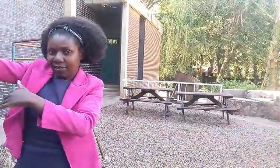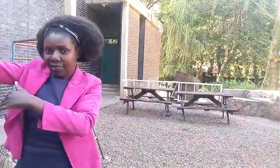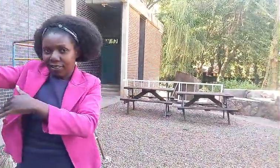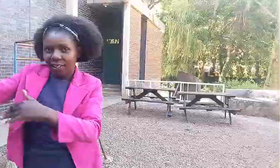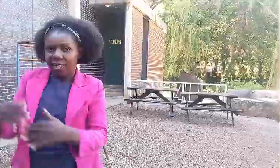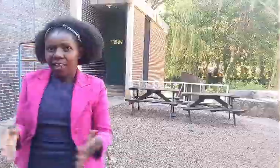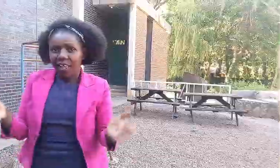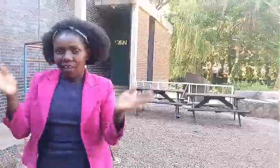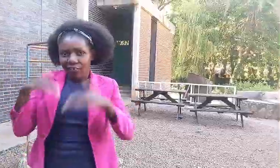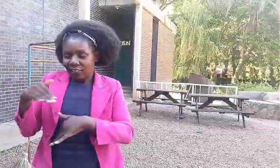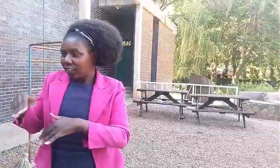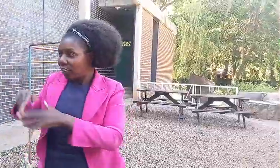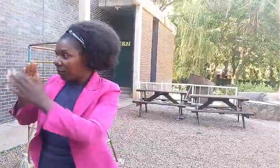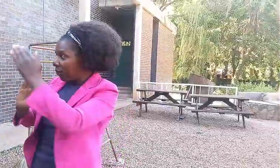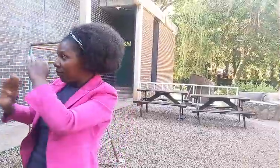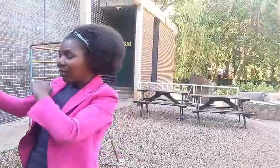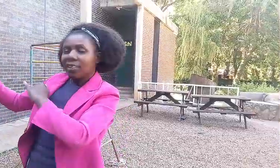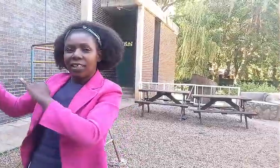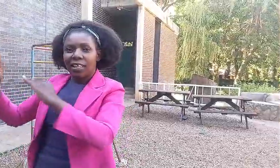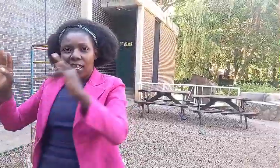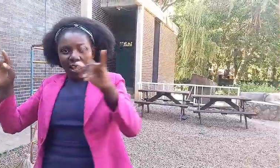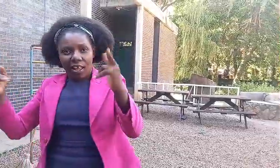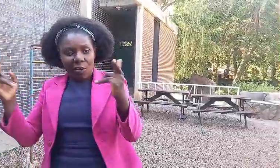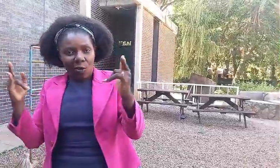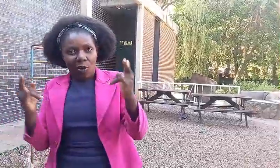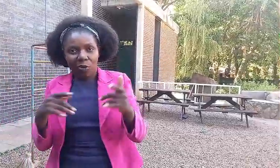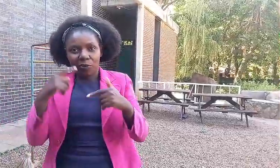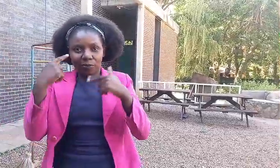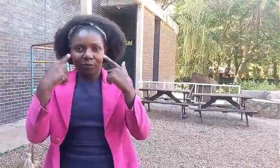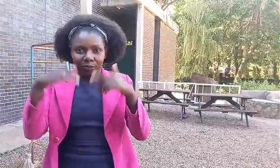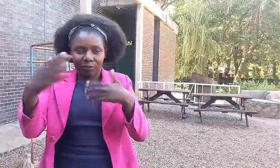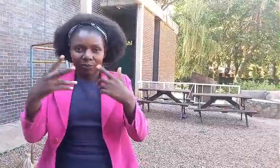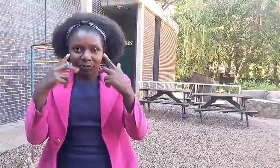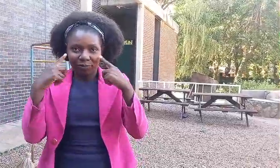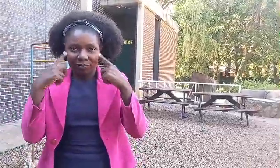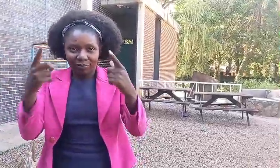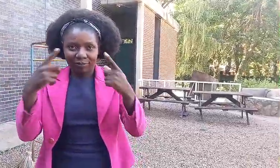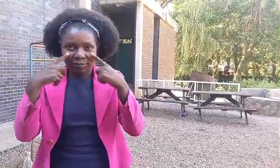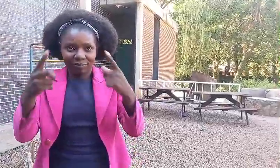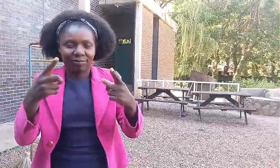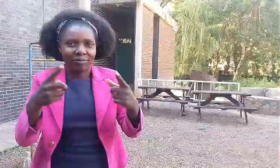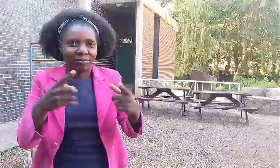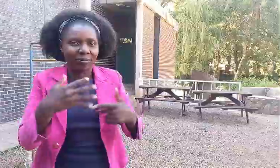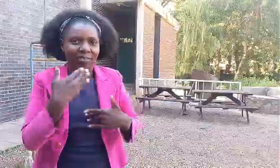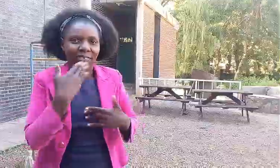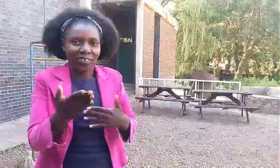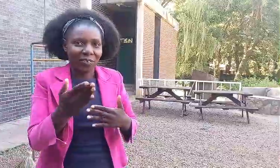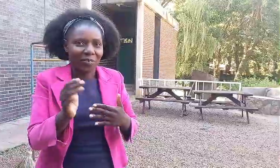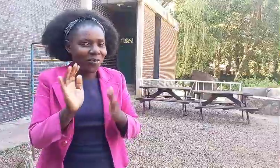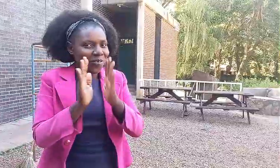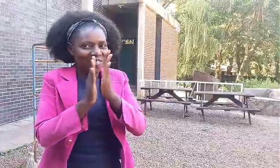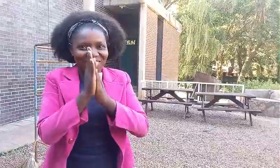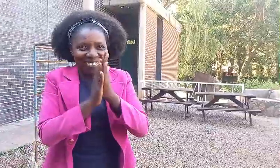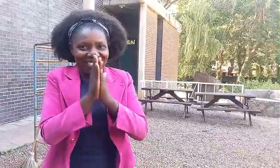the front door like the rest of the audience. That is reserved for the audience. But you come through here.